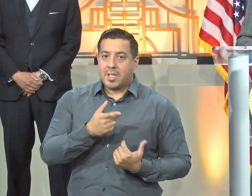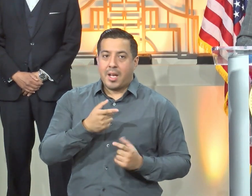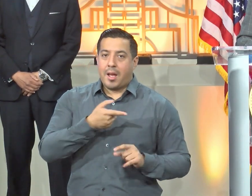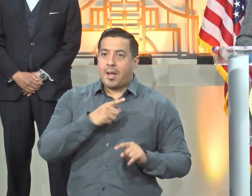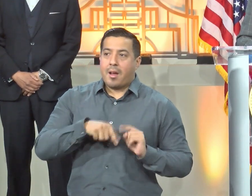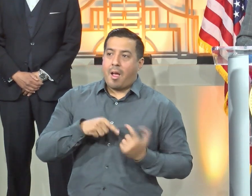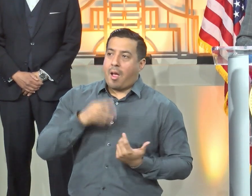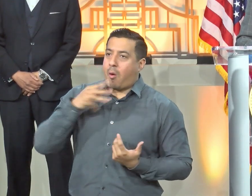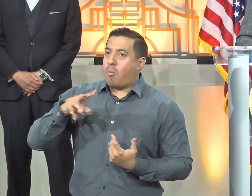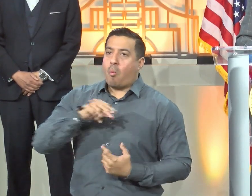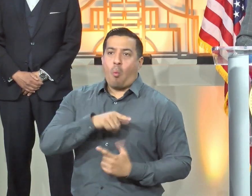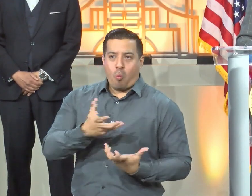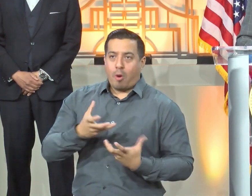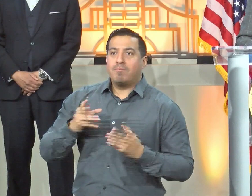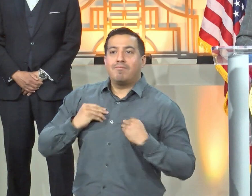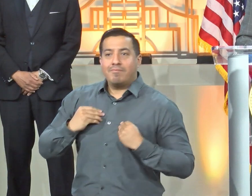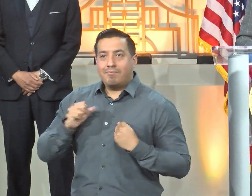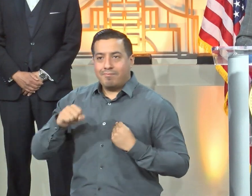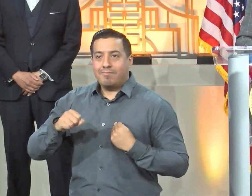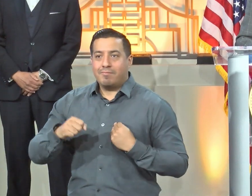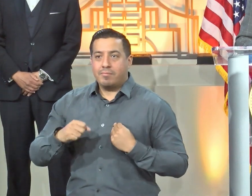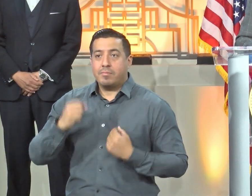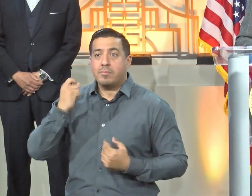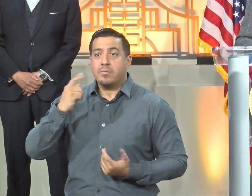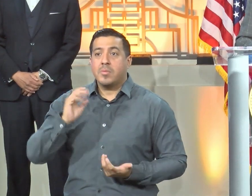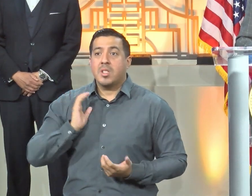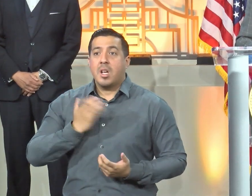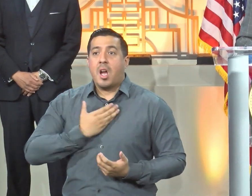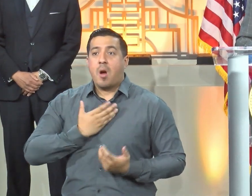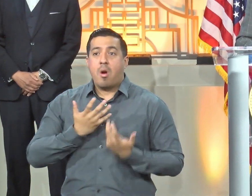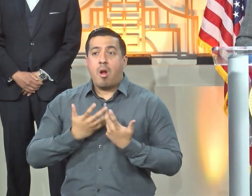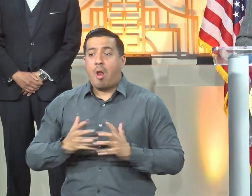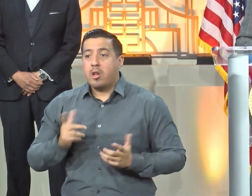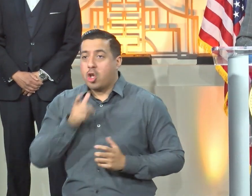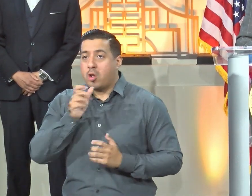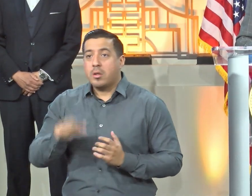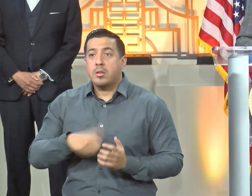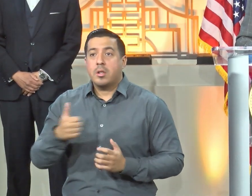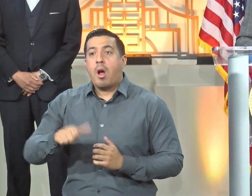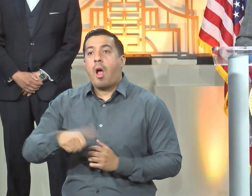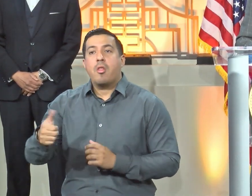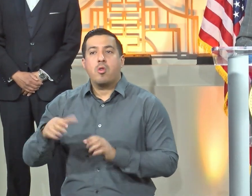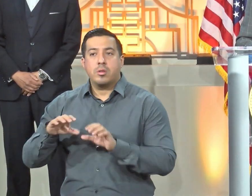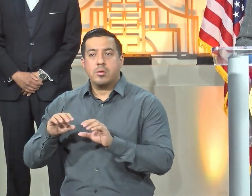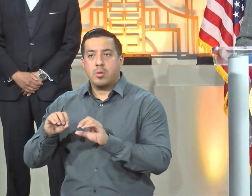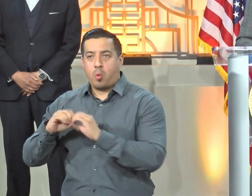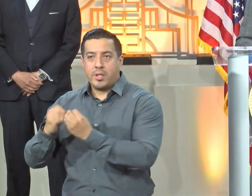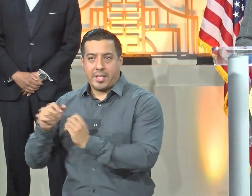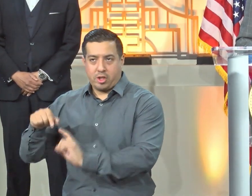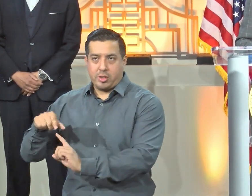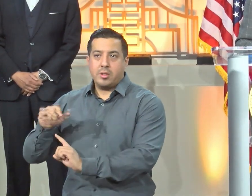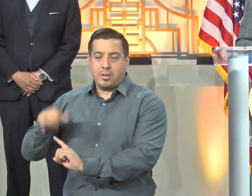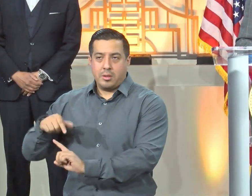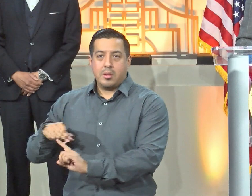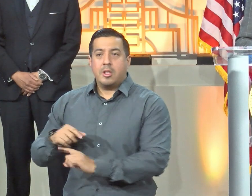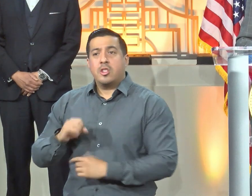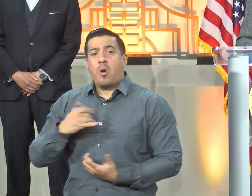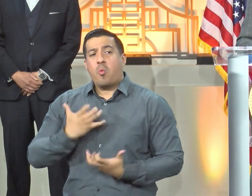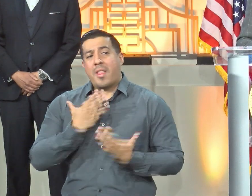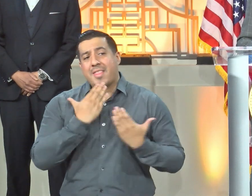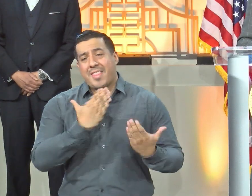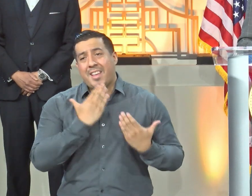up. And our loss will be the next organization's gain. And so I want to thank